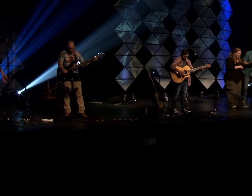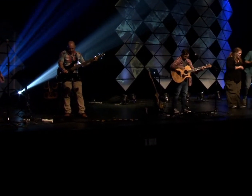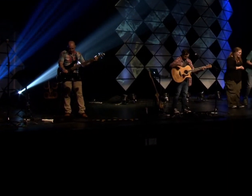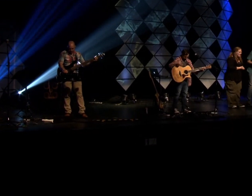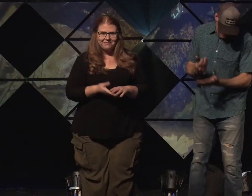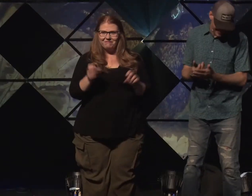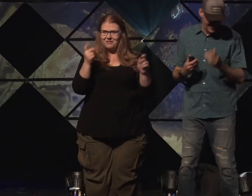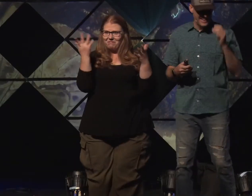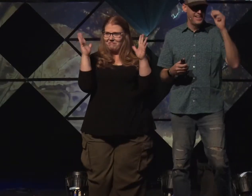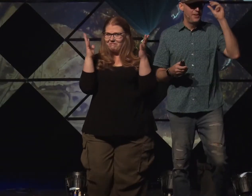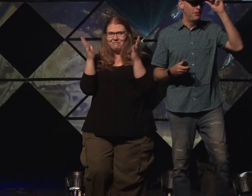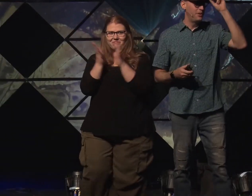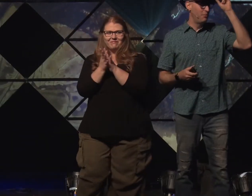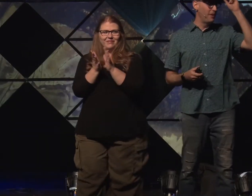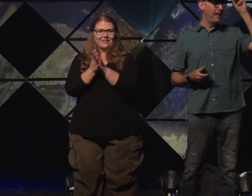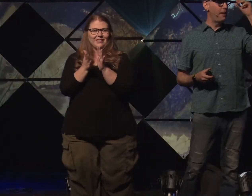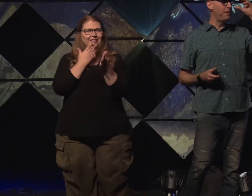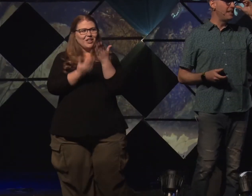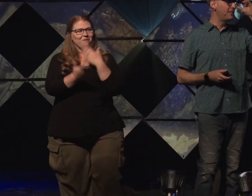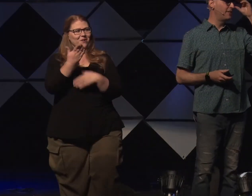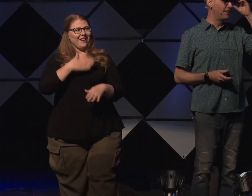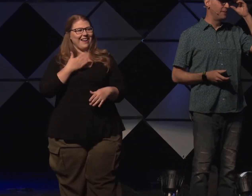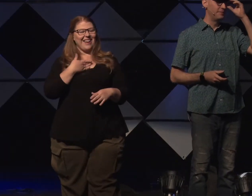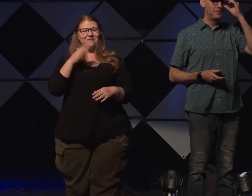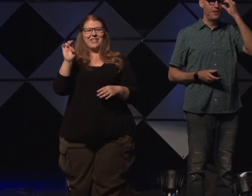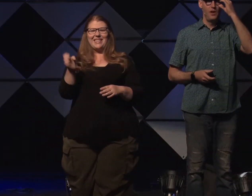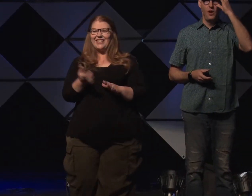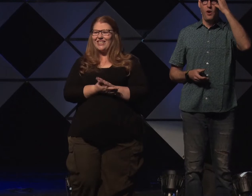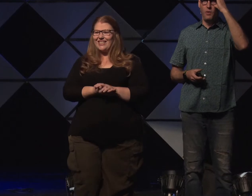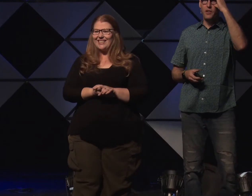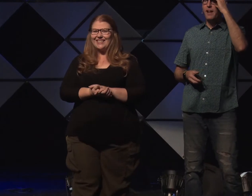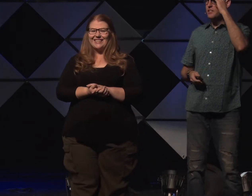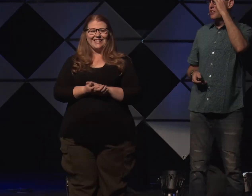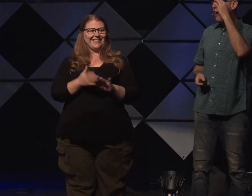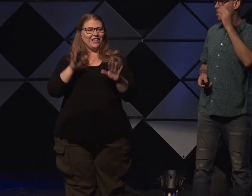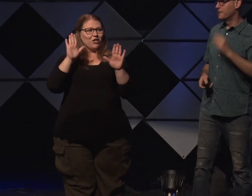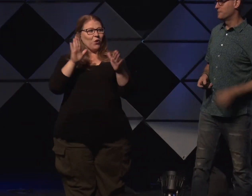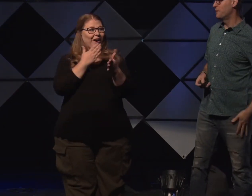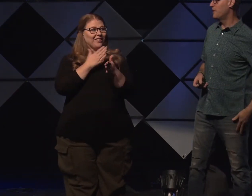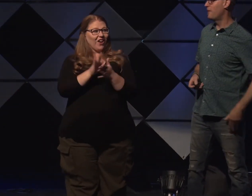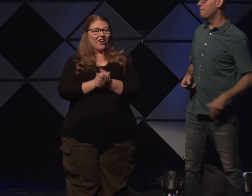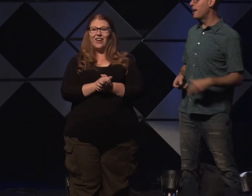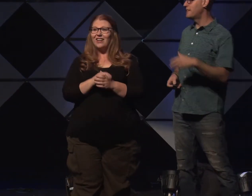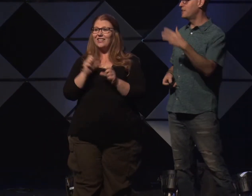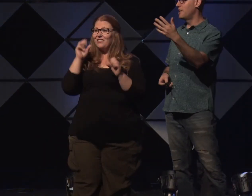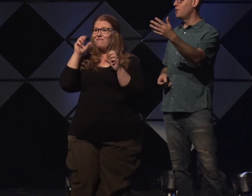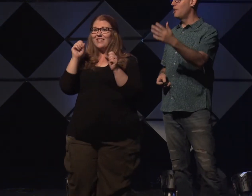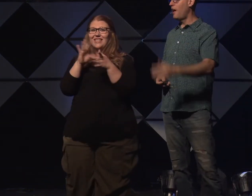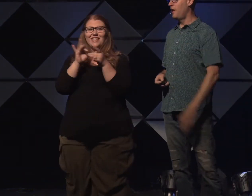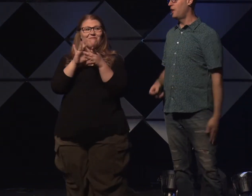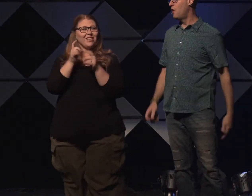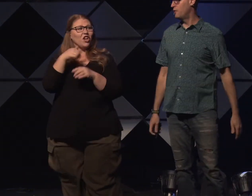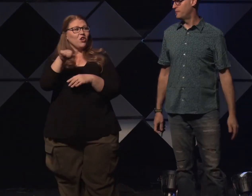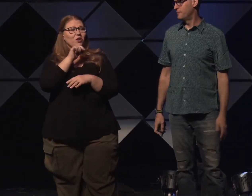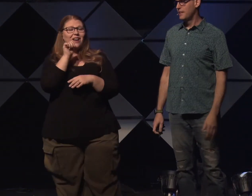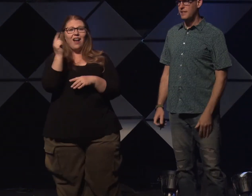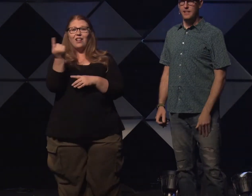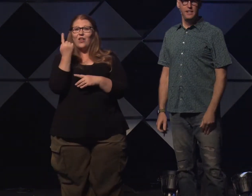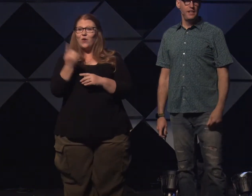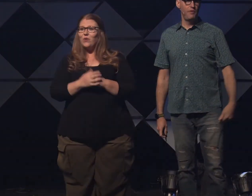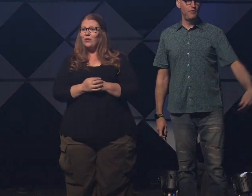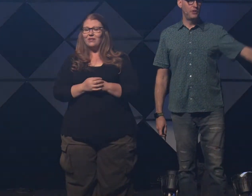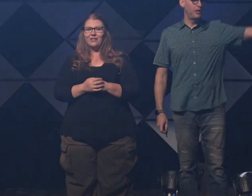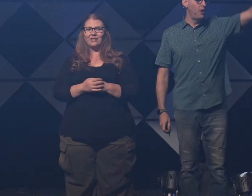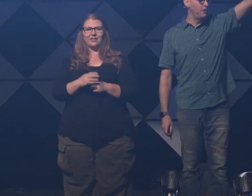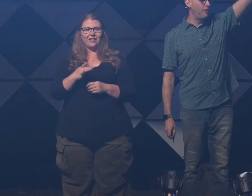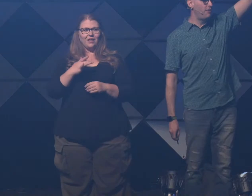All right. Well, good morning. Happy Easter. What a great song. What a great message that you're not alone.